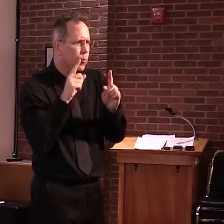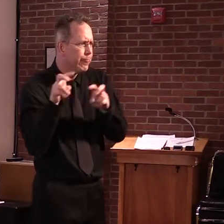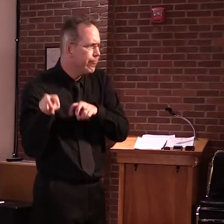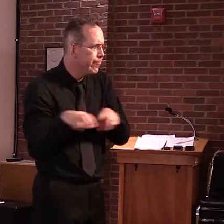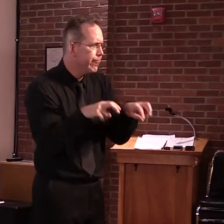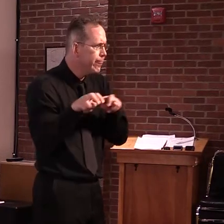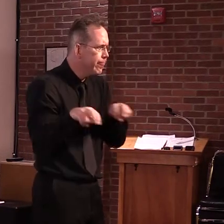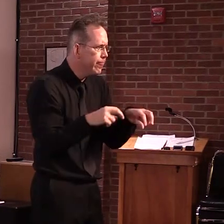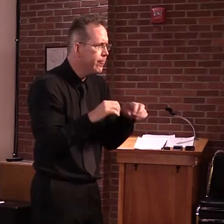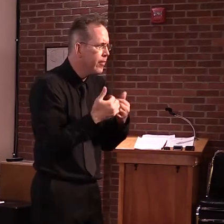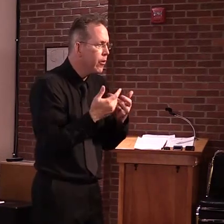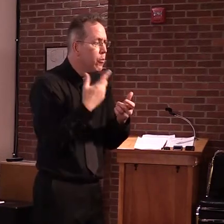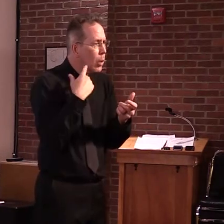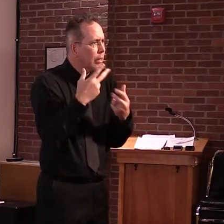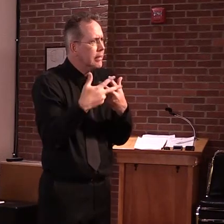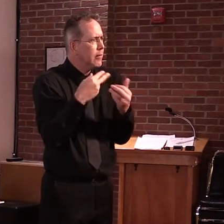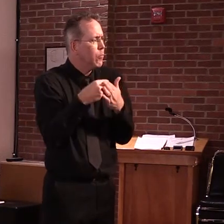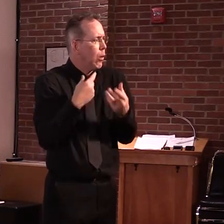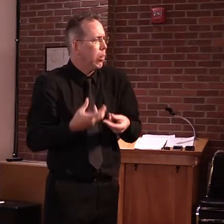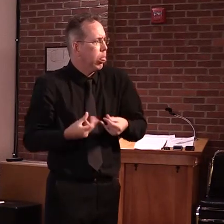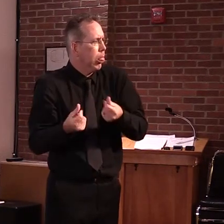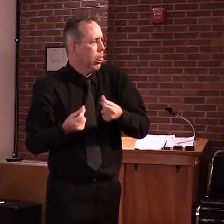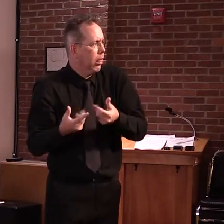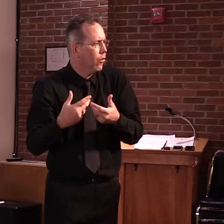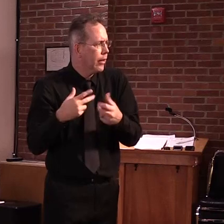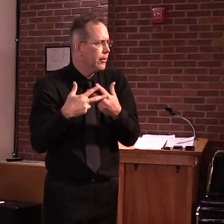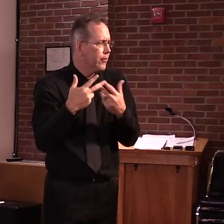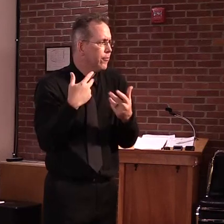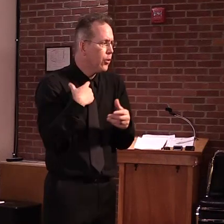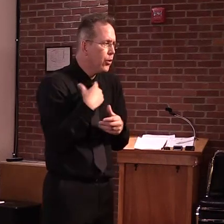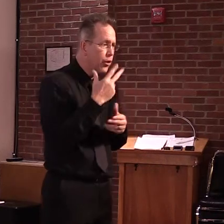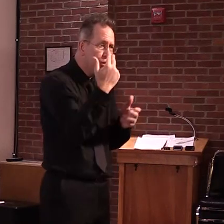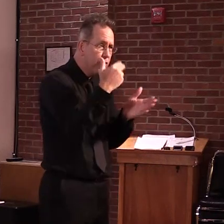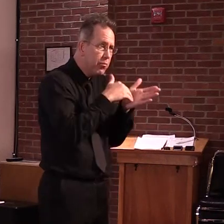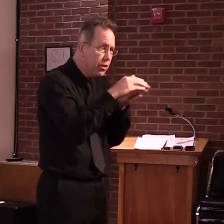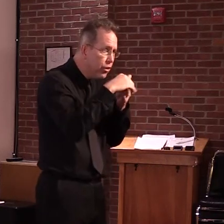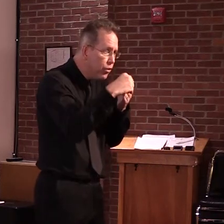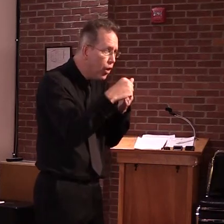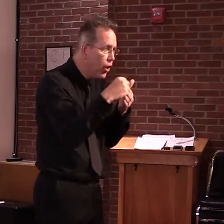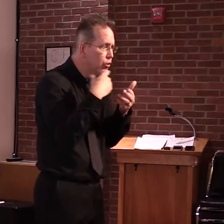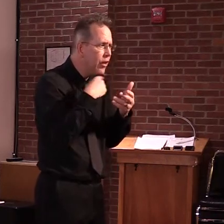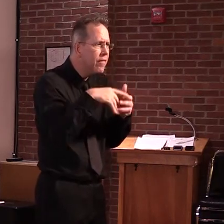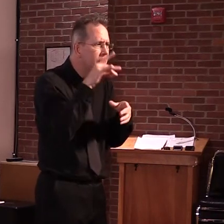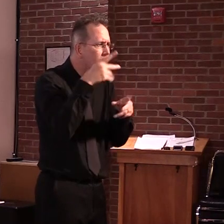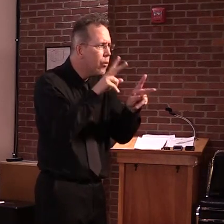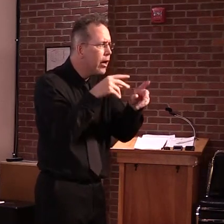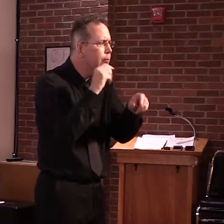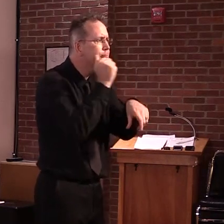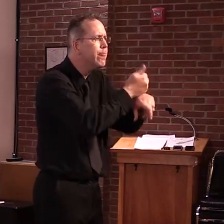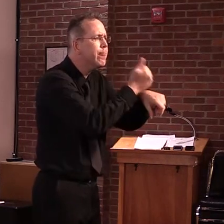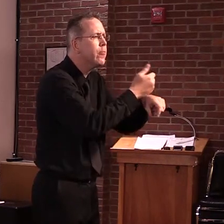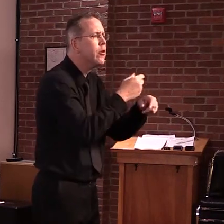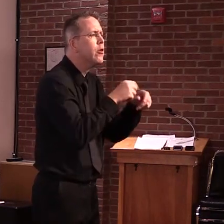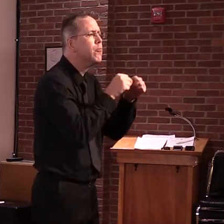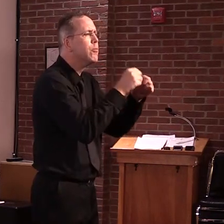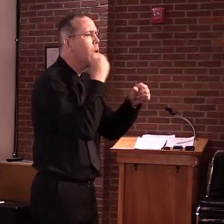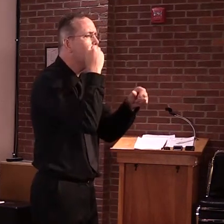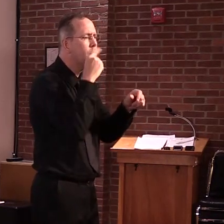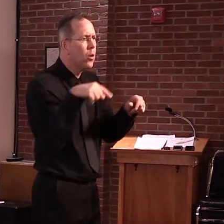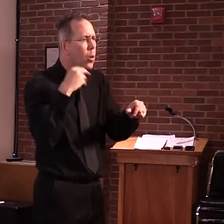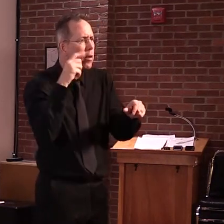$13 million as we look for housing for these individuals. Now, I also want to, Eric,